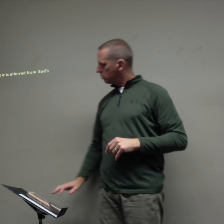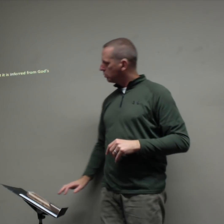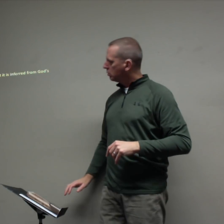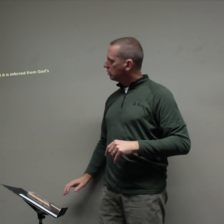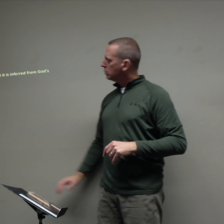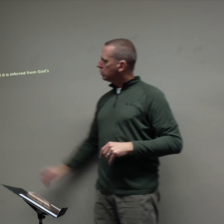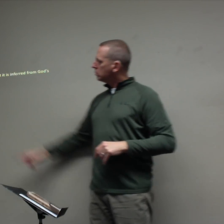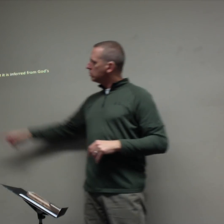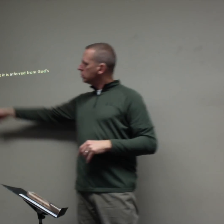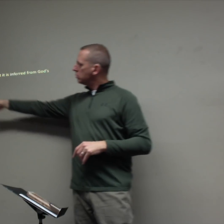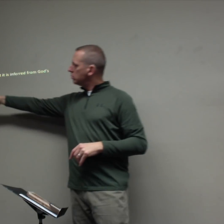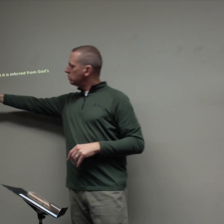For example, number one,